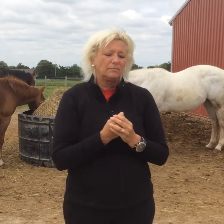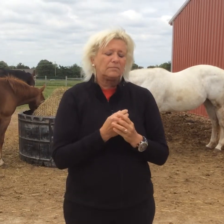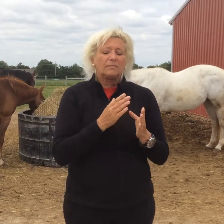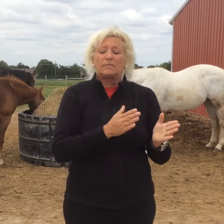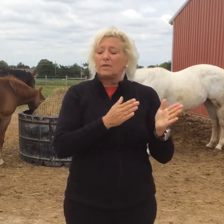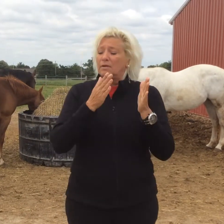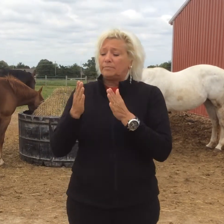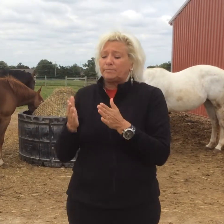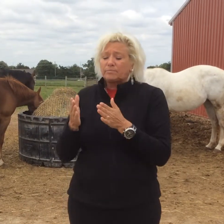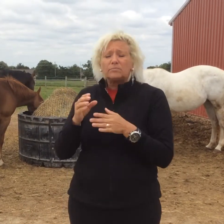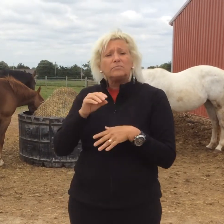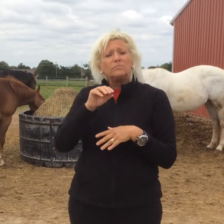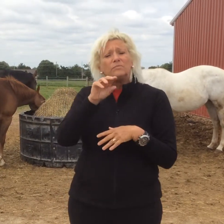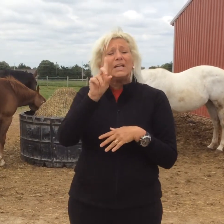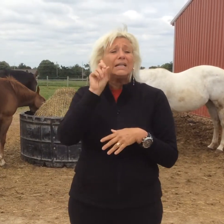That's a good example.